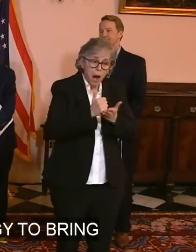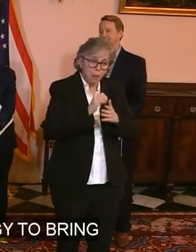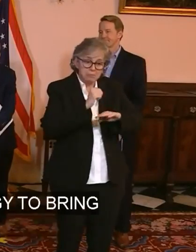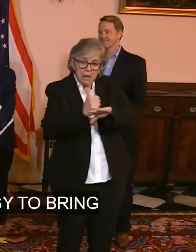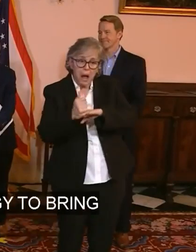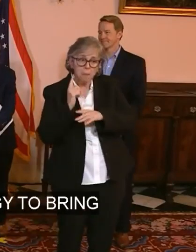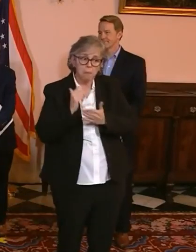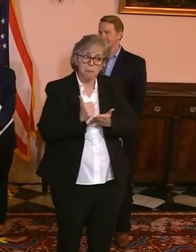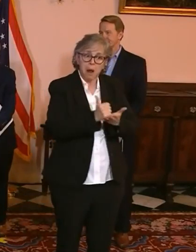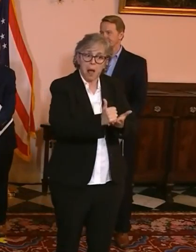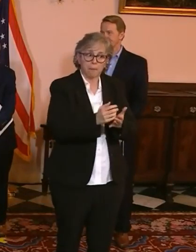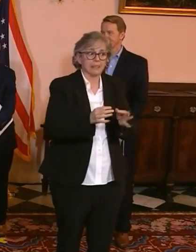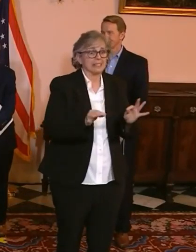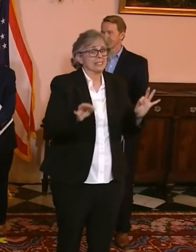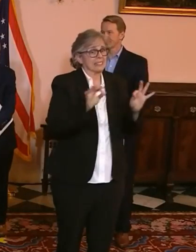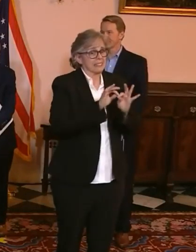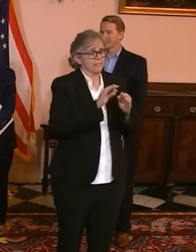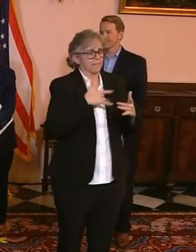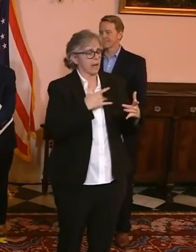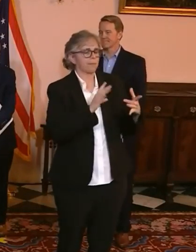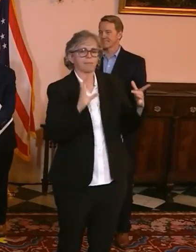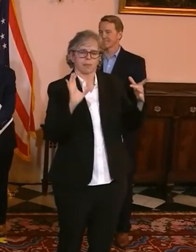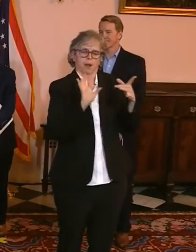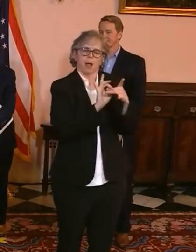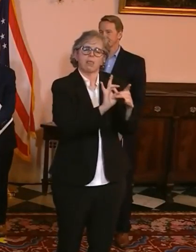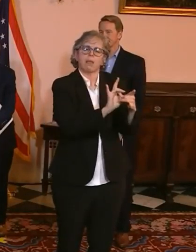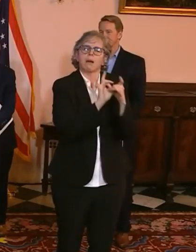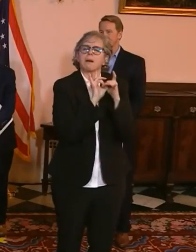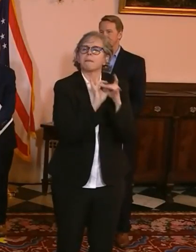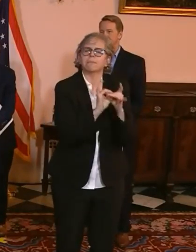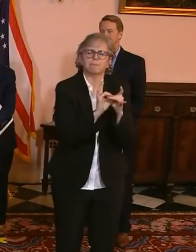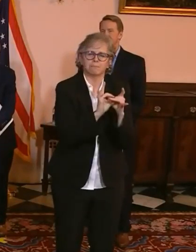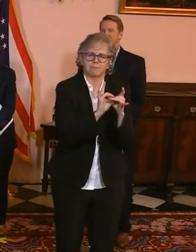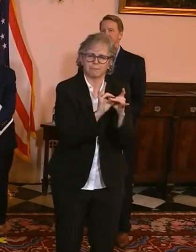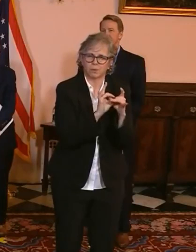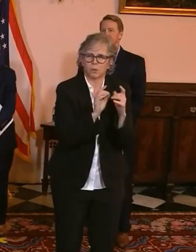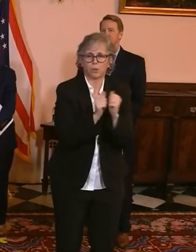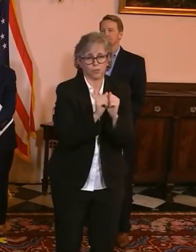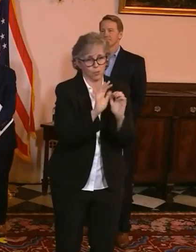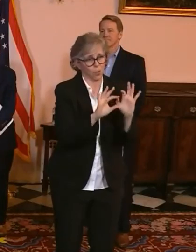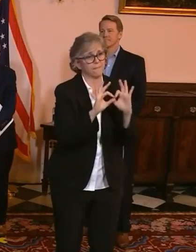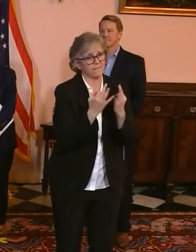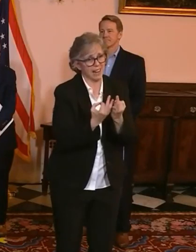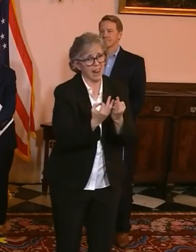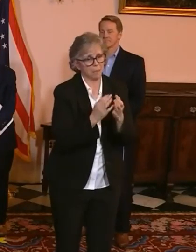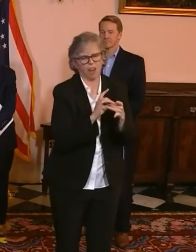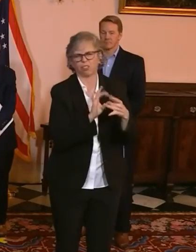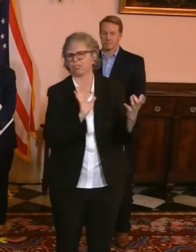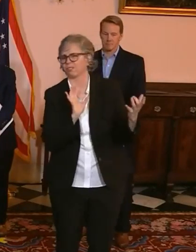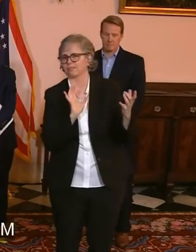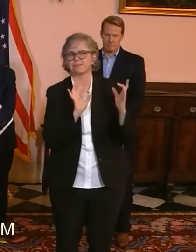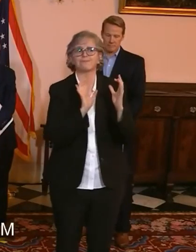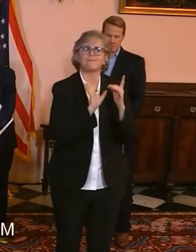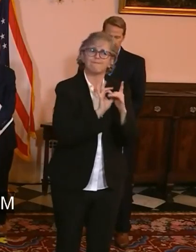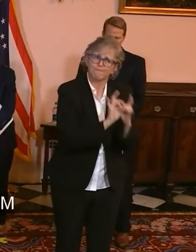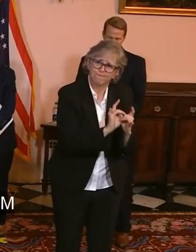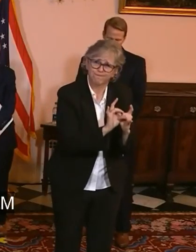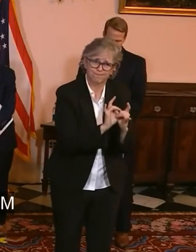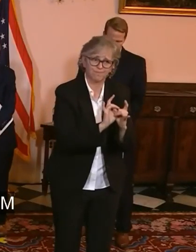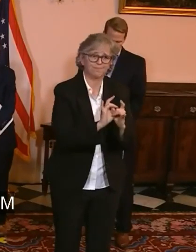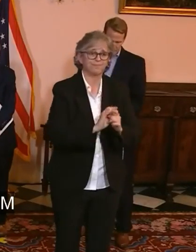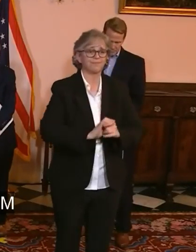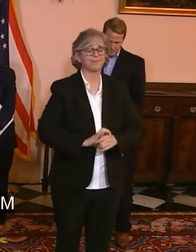we make them feel part of our family still. There's lots of educational things we can do with our